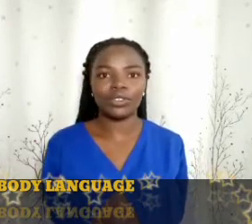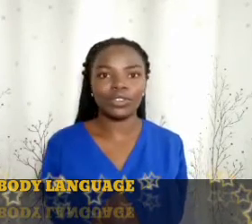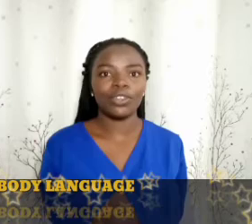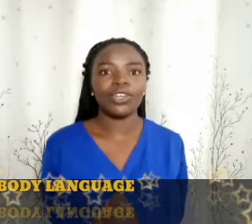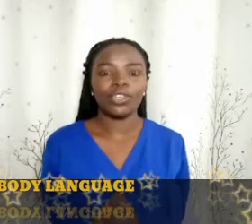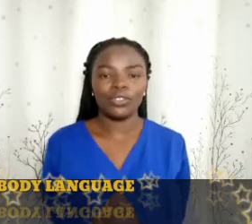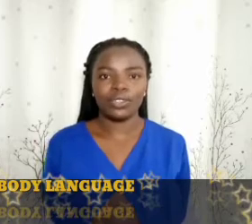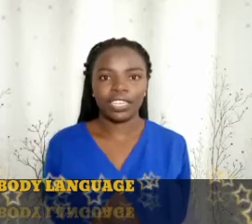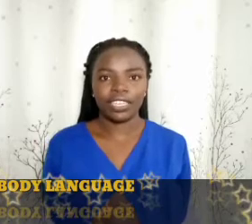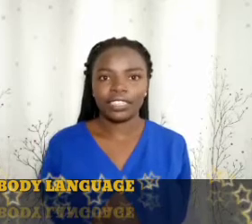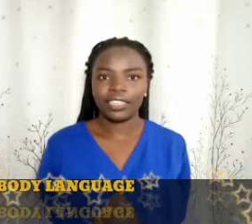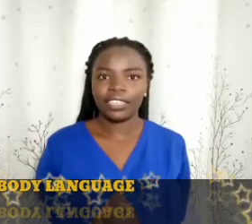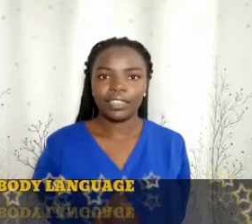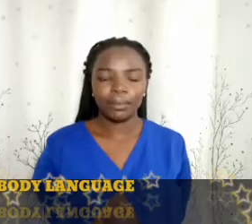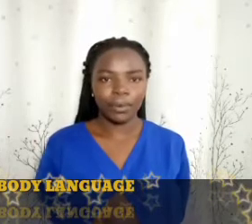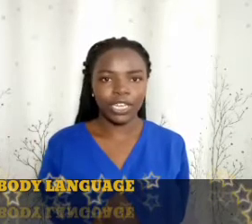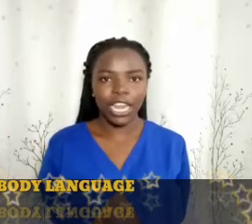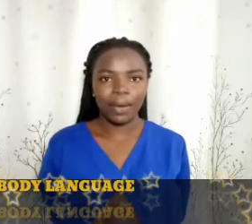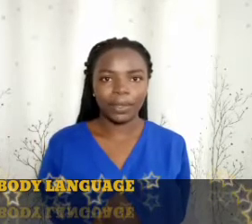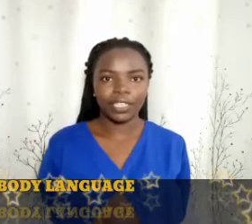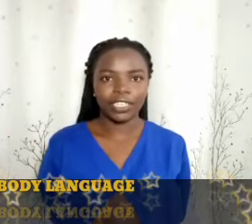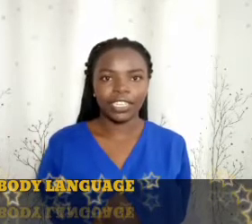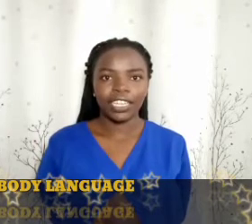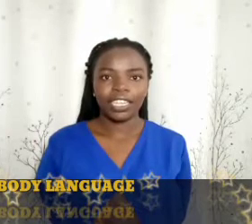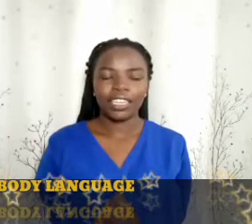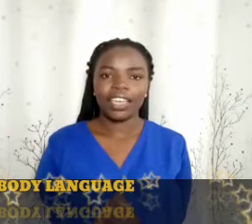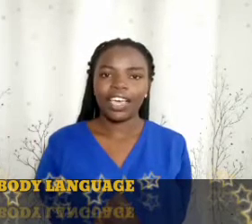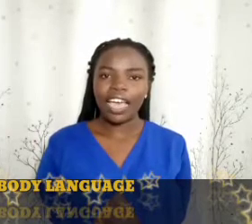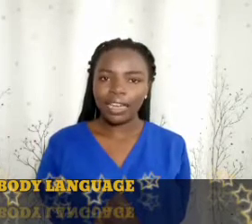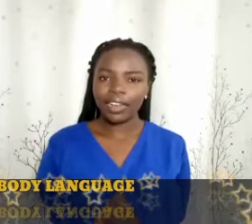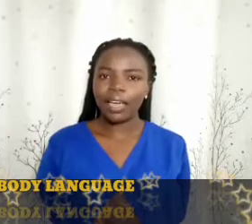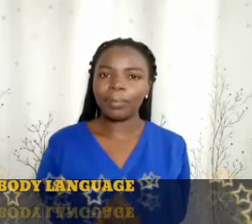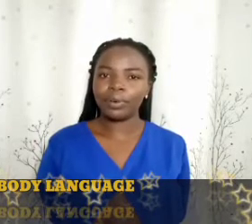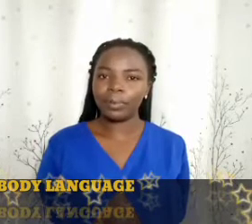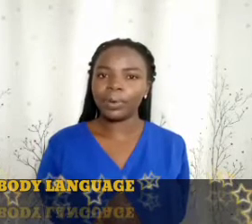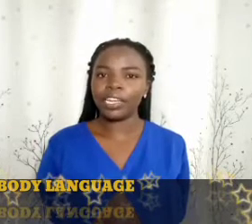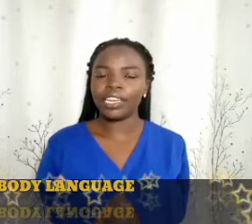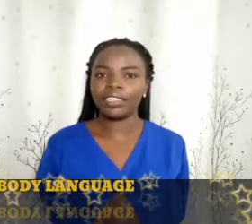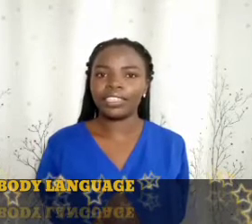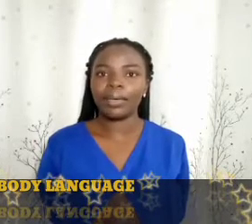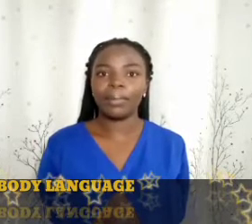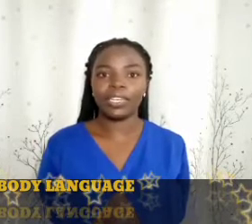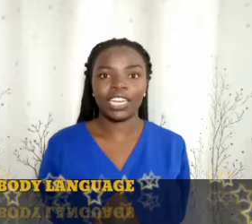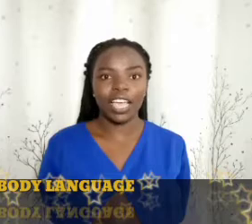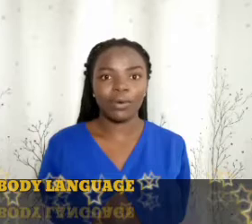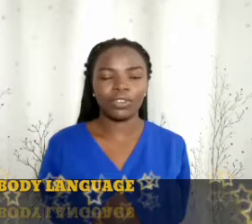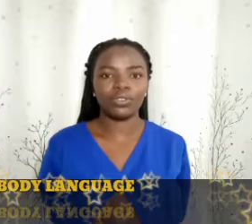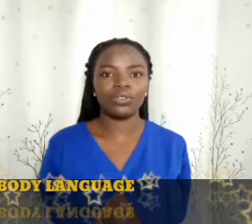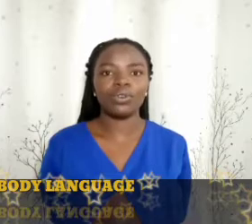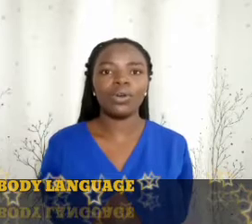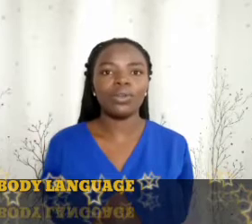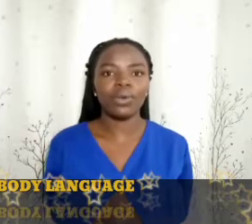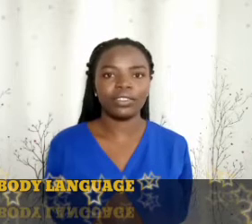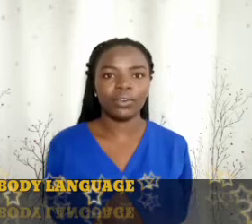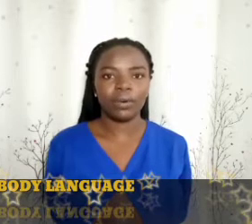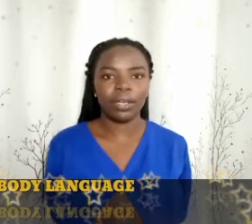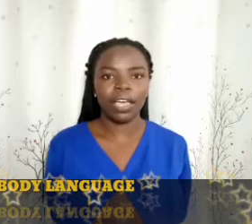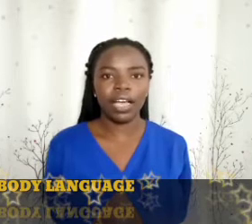also uses body language. An appropriate body language should always